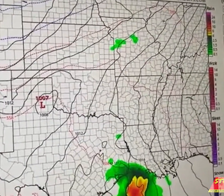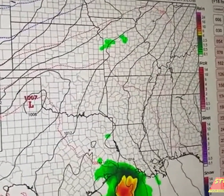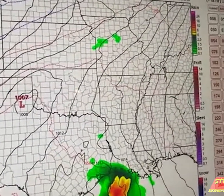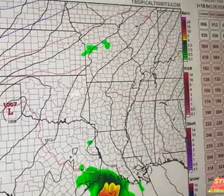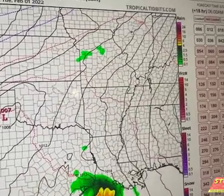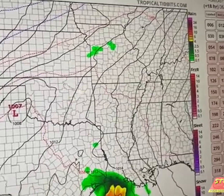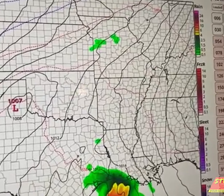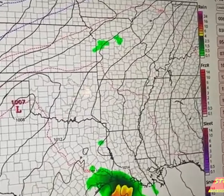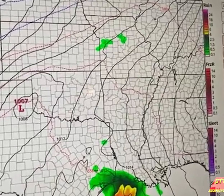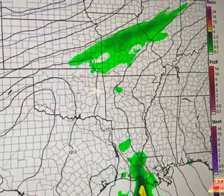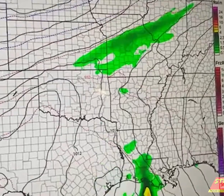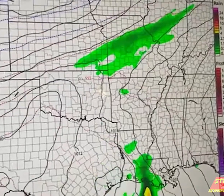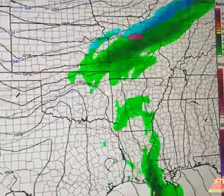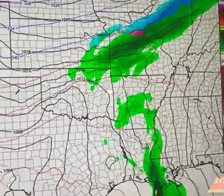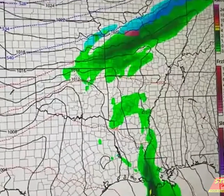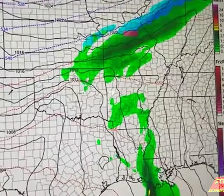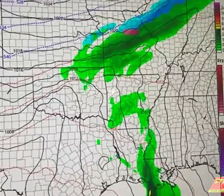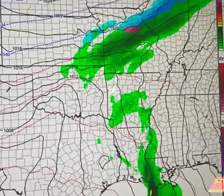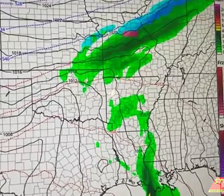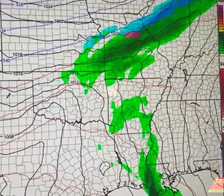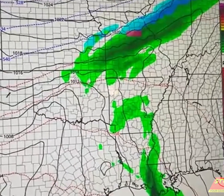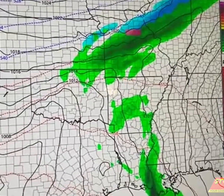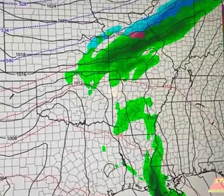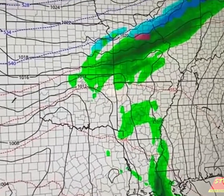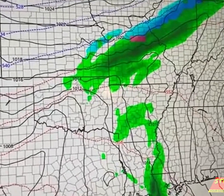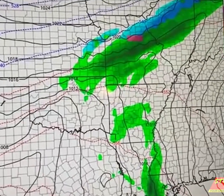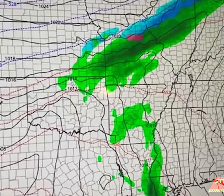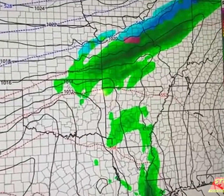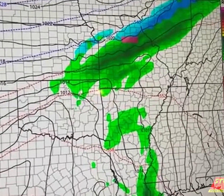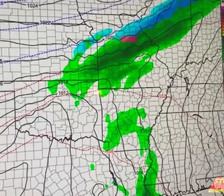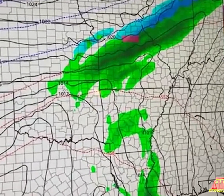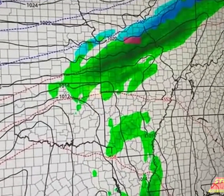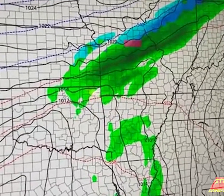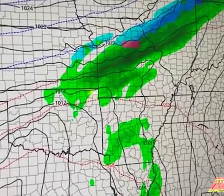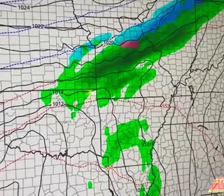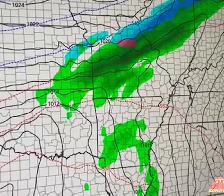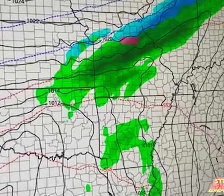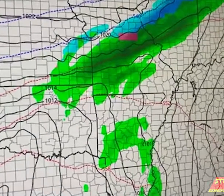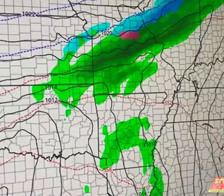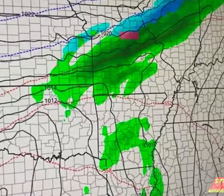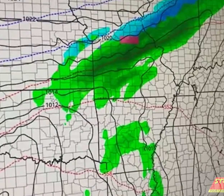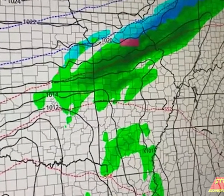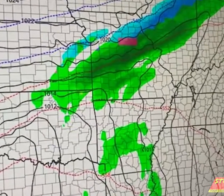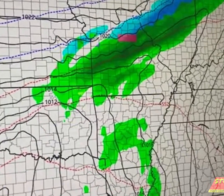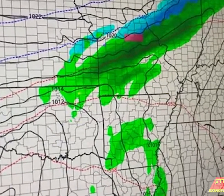initialize again in about an hour. So we're going to watch this. This is 6 p.m. tomorrow, 6